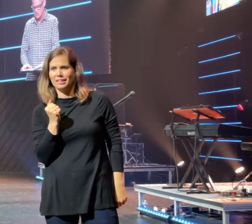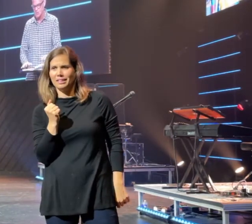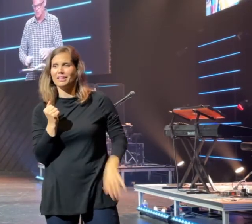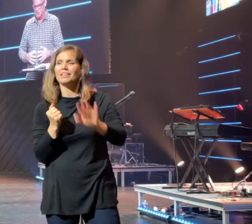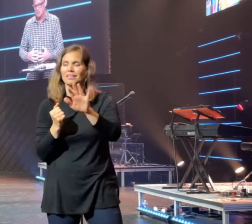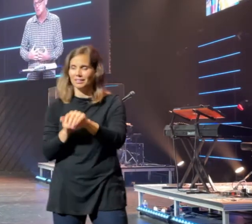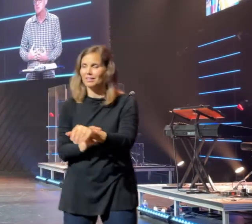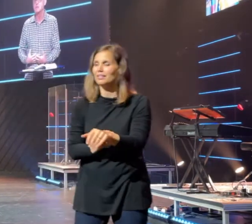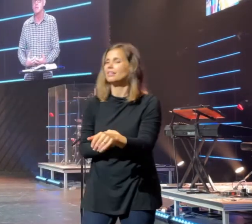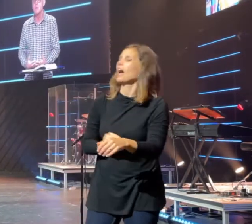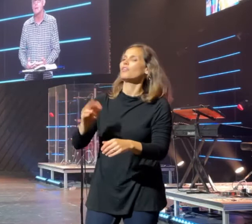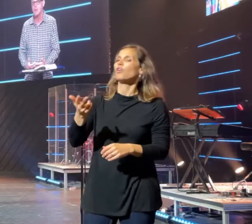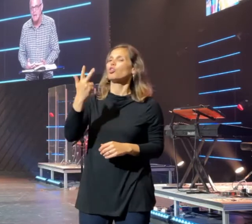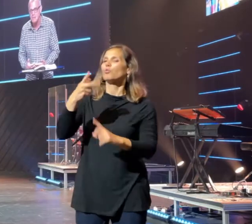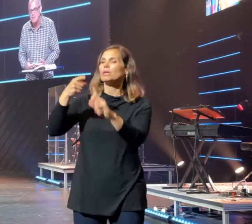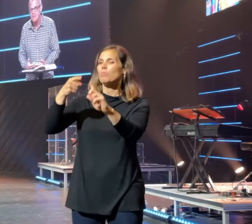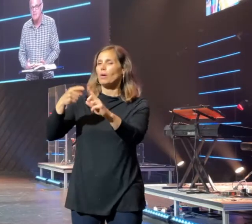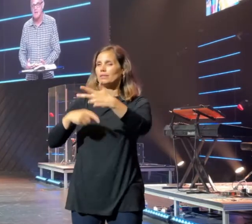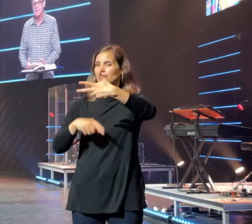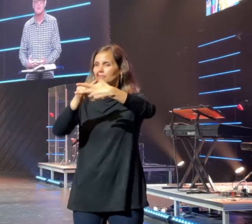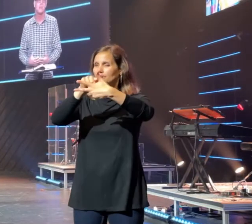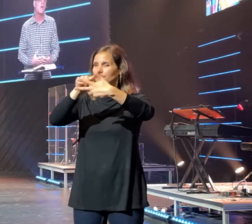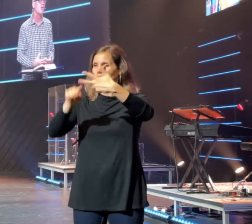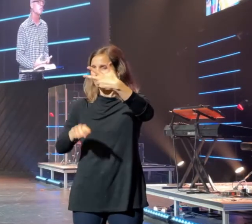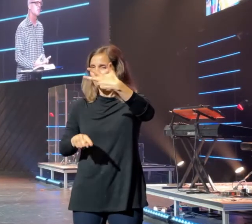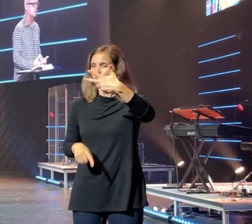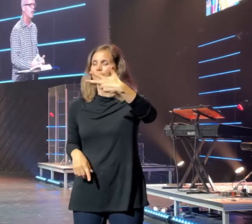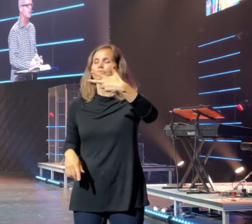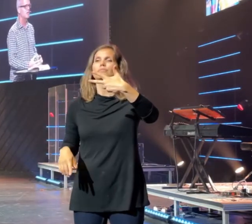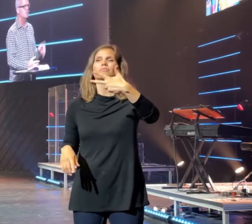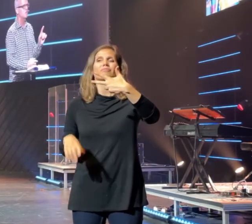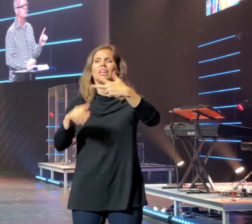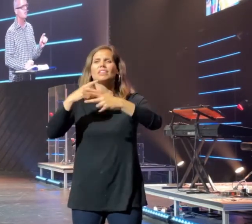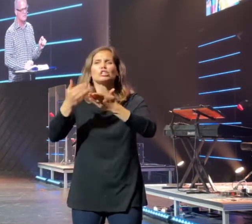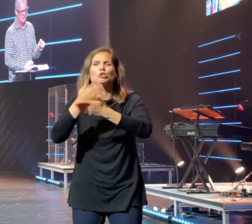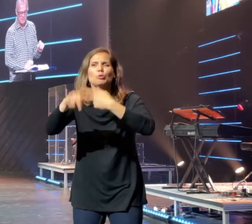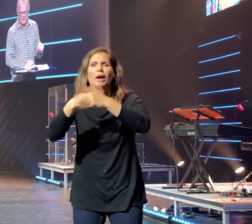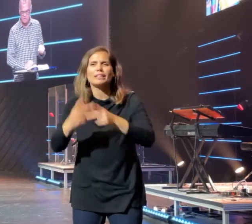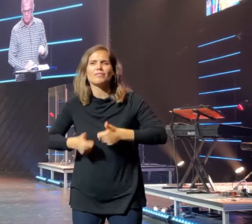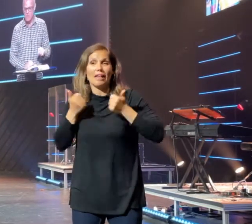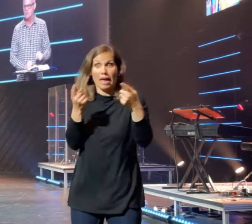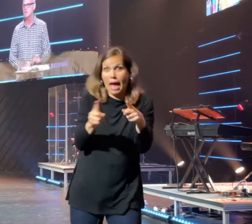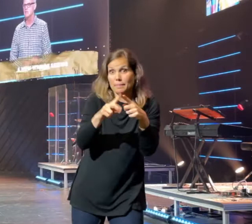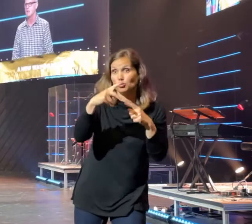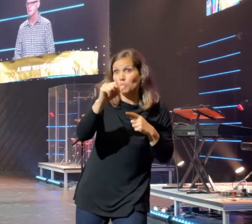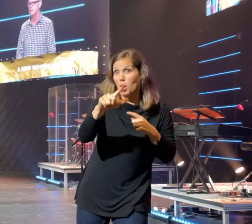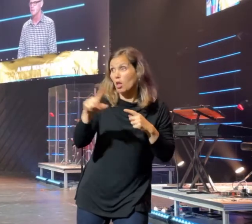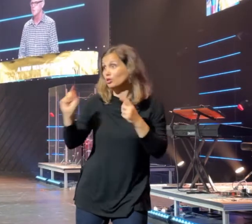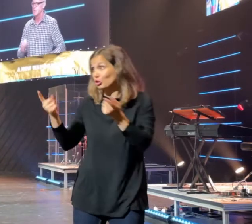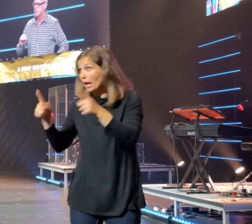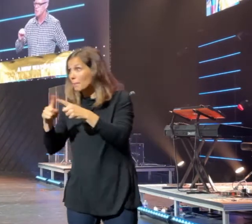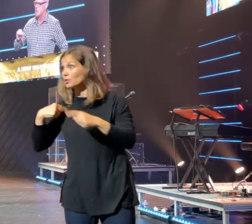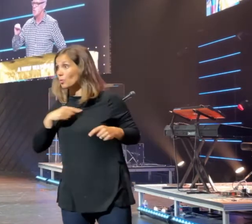passage relative to this new way of life that happened to Paul and supposed to be happening. Because the first one is a new way of seeing.